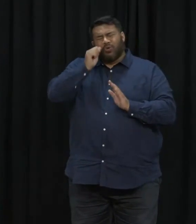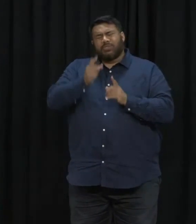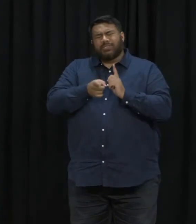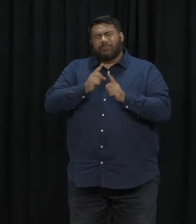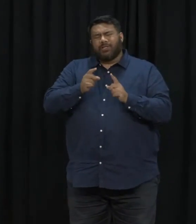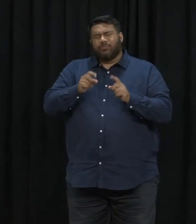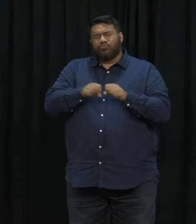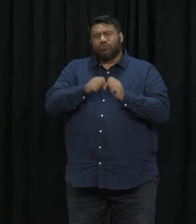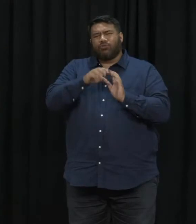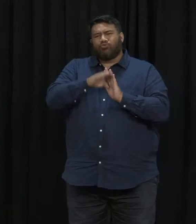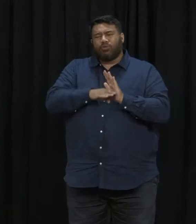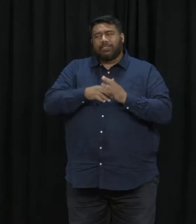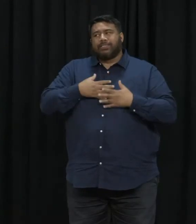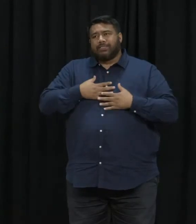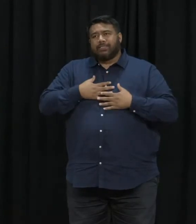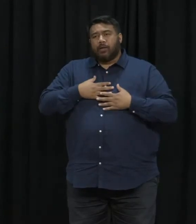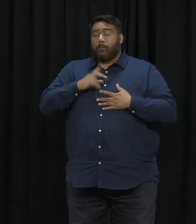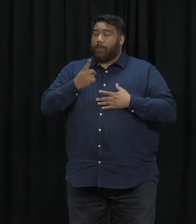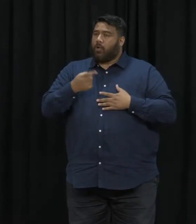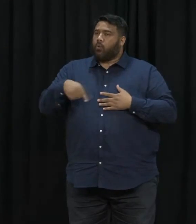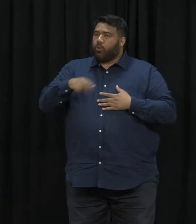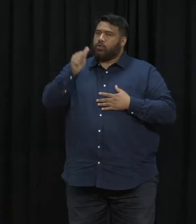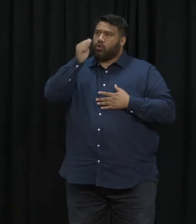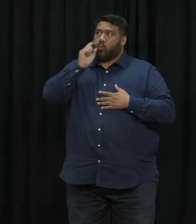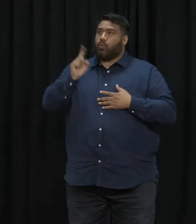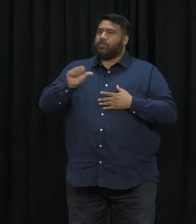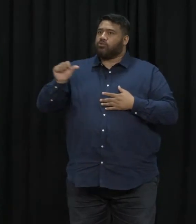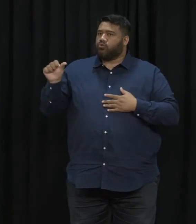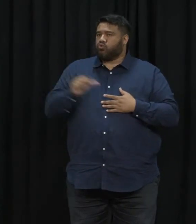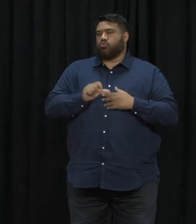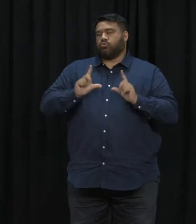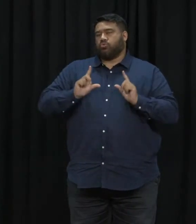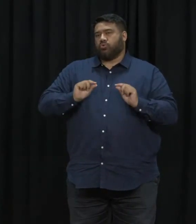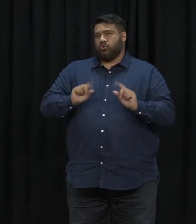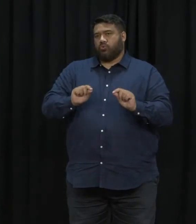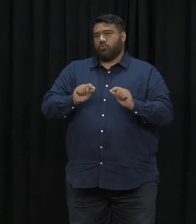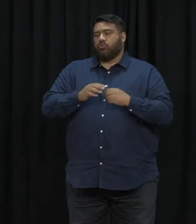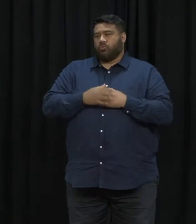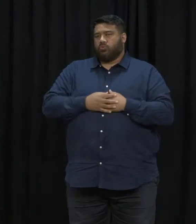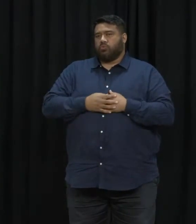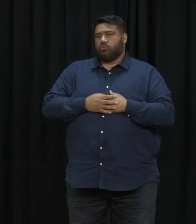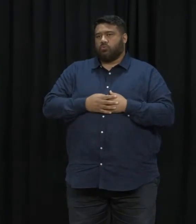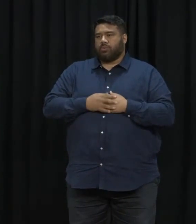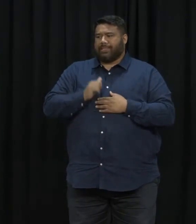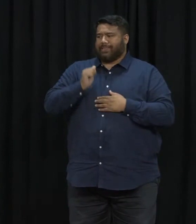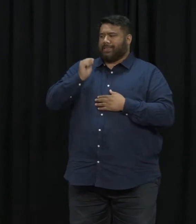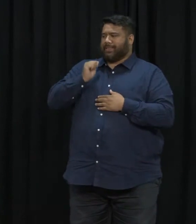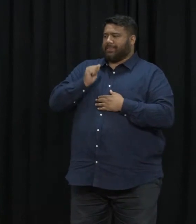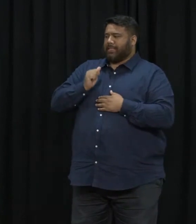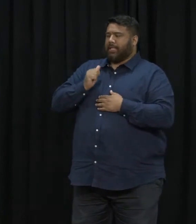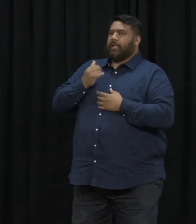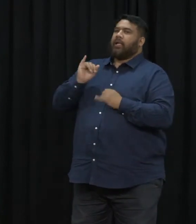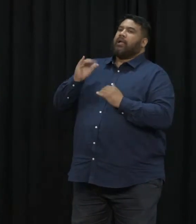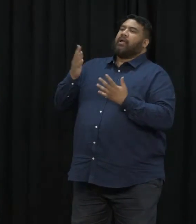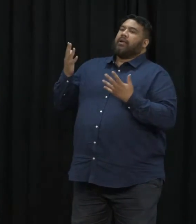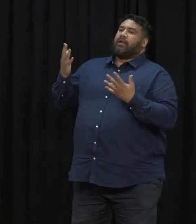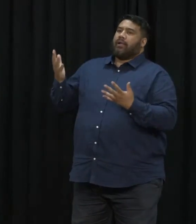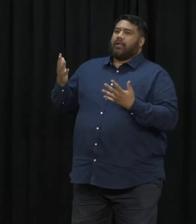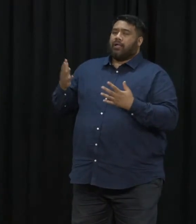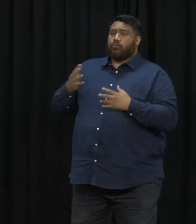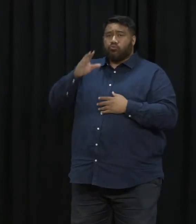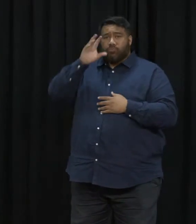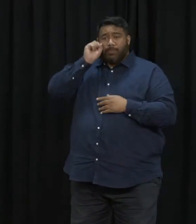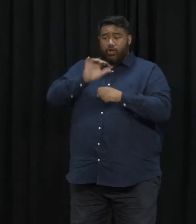of us. I think this is because we appreciate, as I said yesterday, that this virus can mean life or death. It